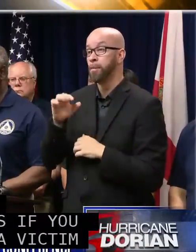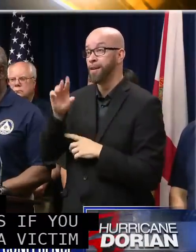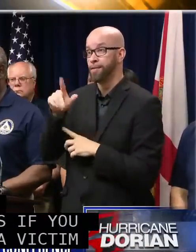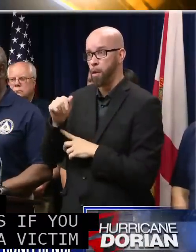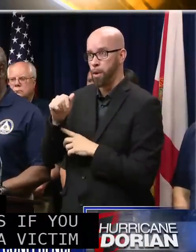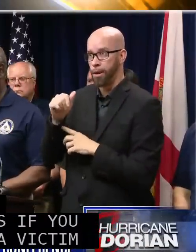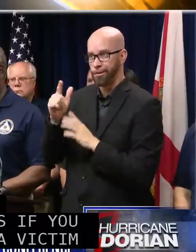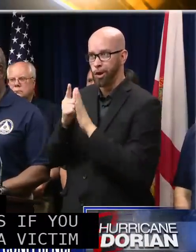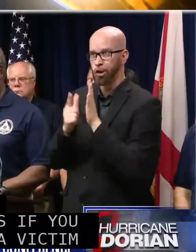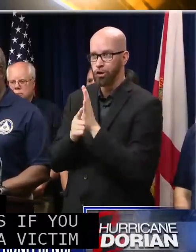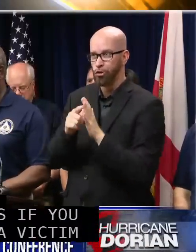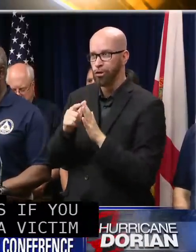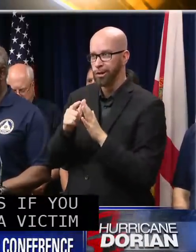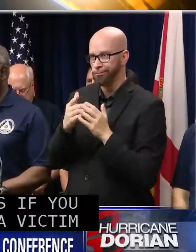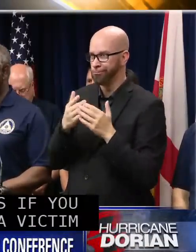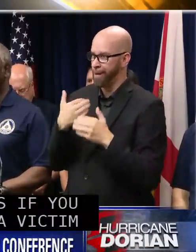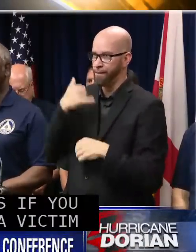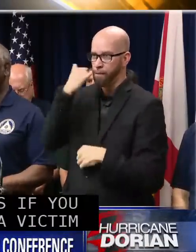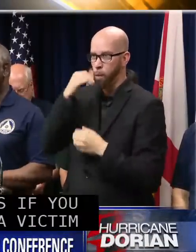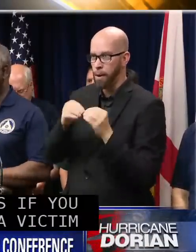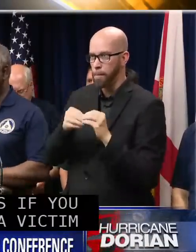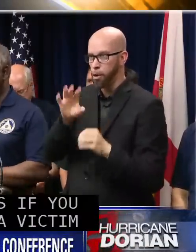is